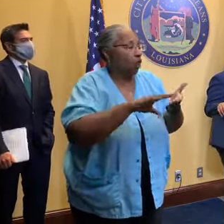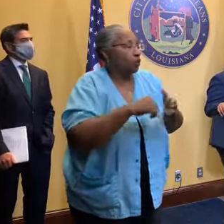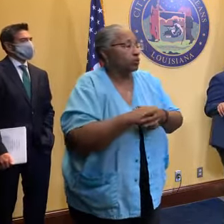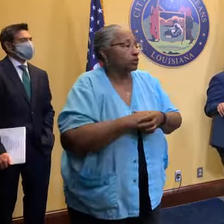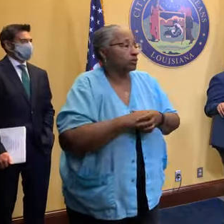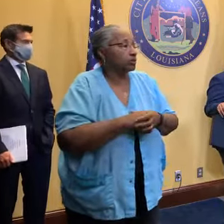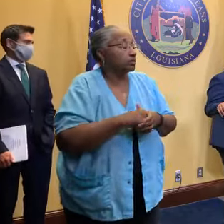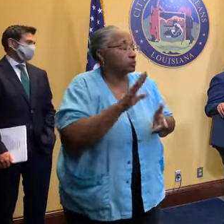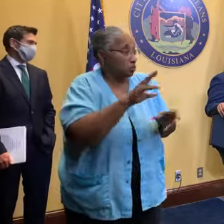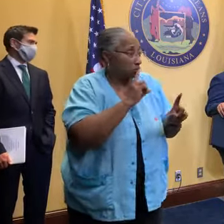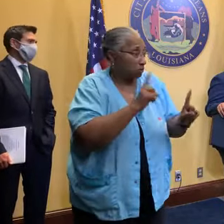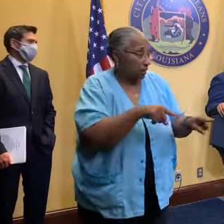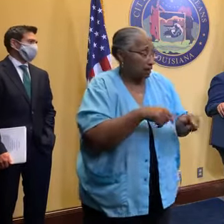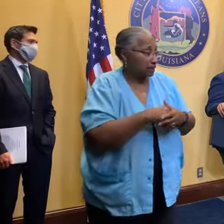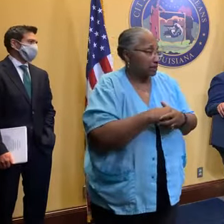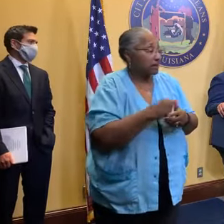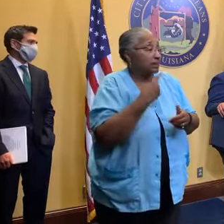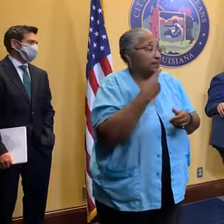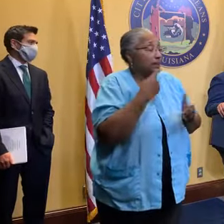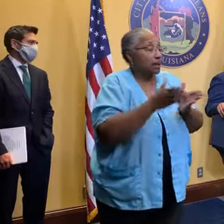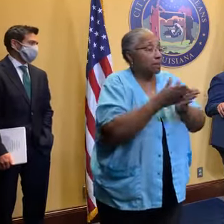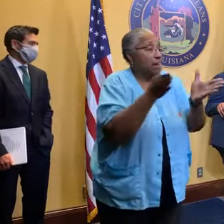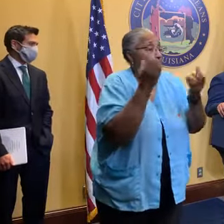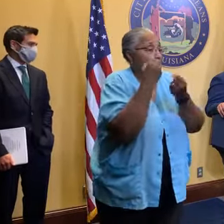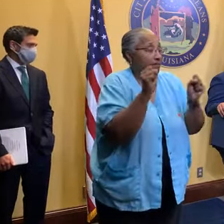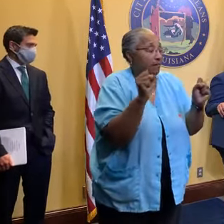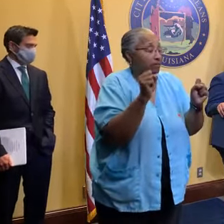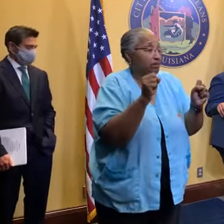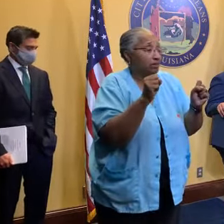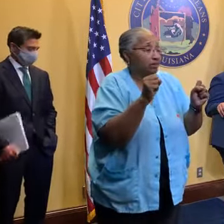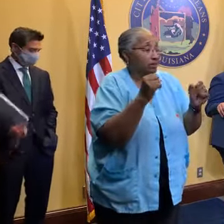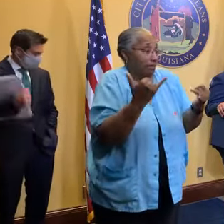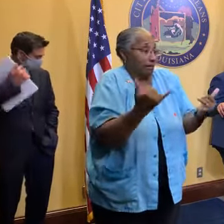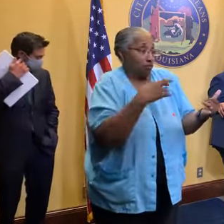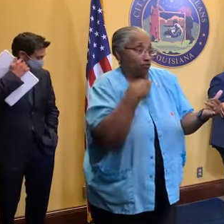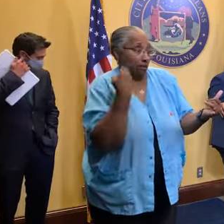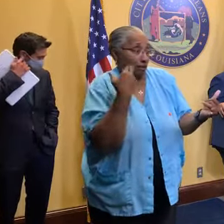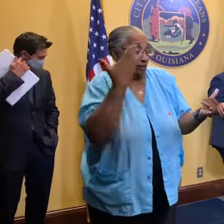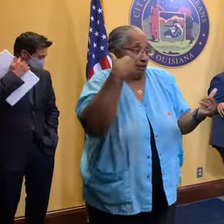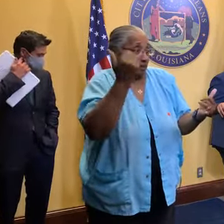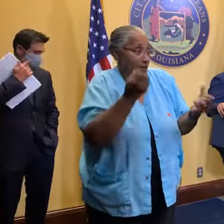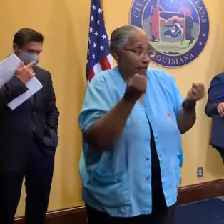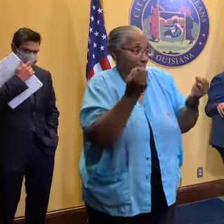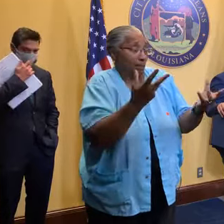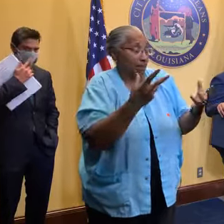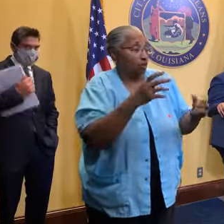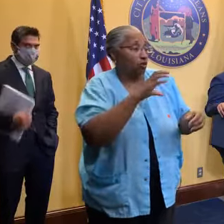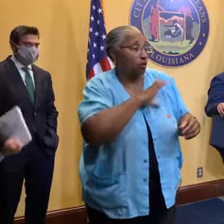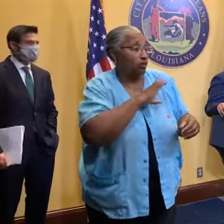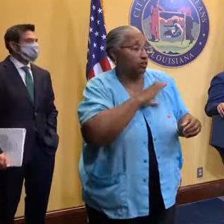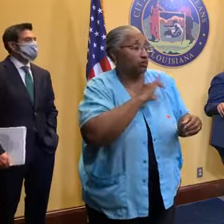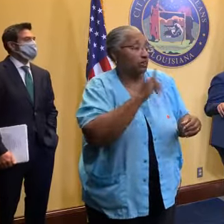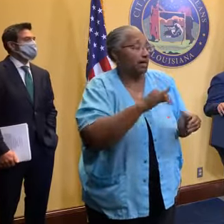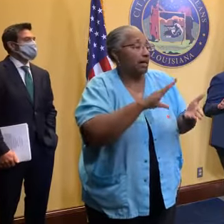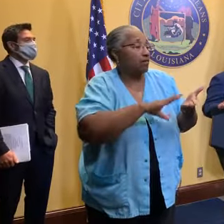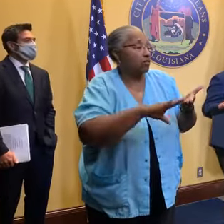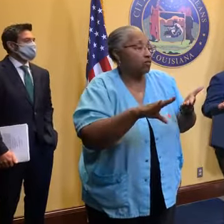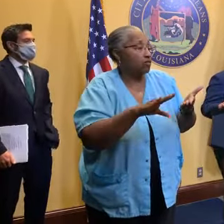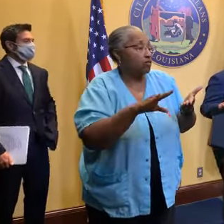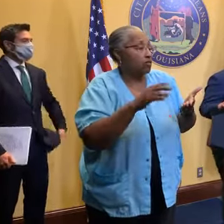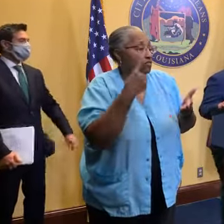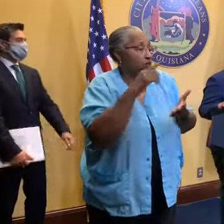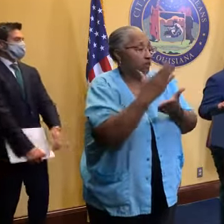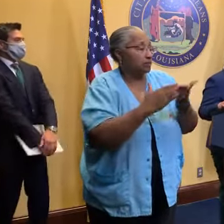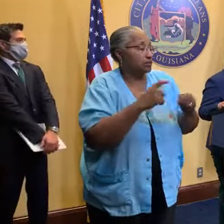What's your response to that? They're saying public safety is at risk because of the amount of officers that have been furloughed. Well, first